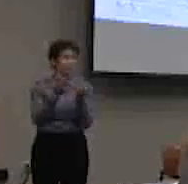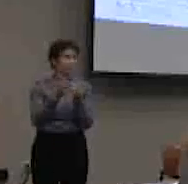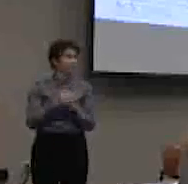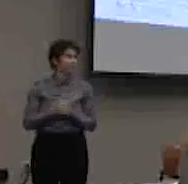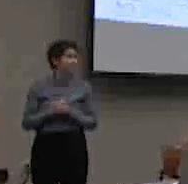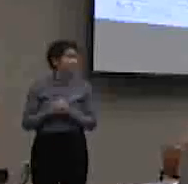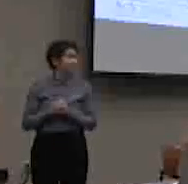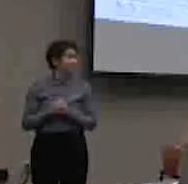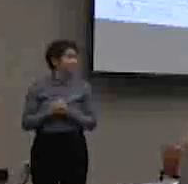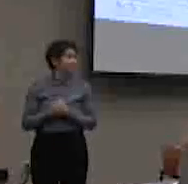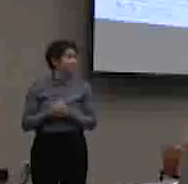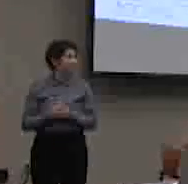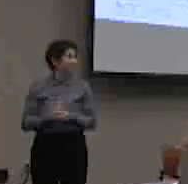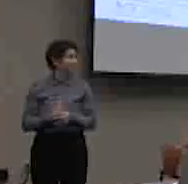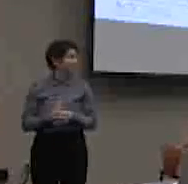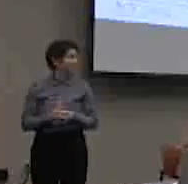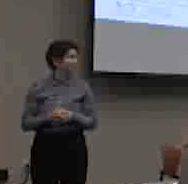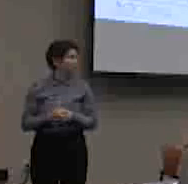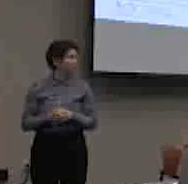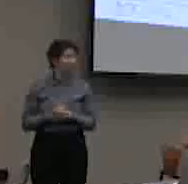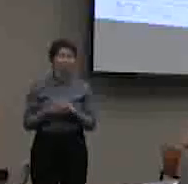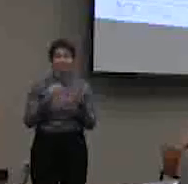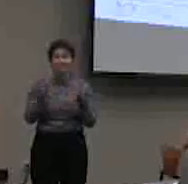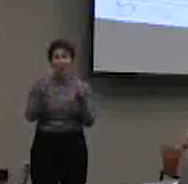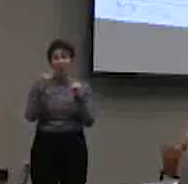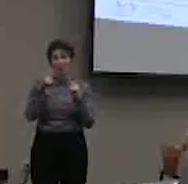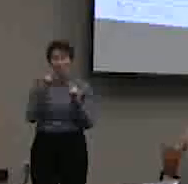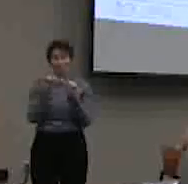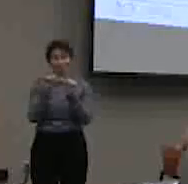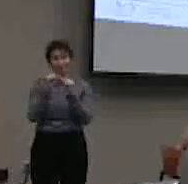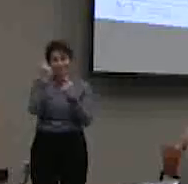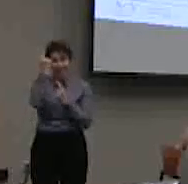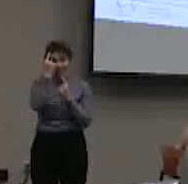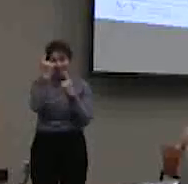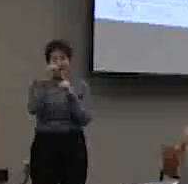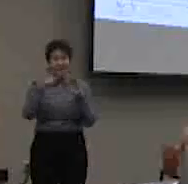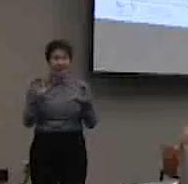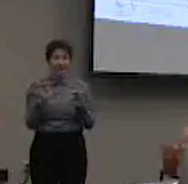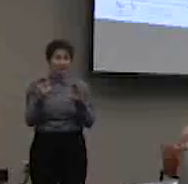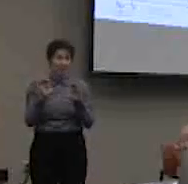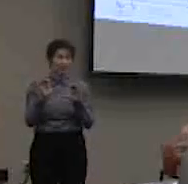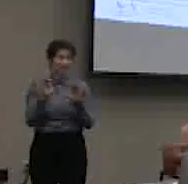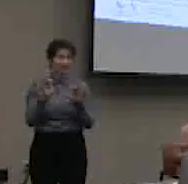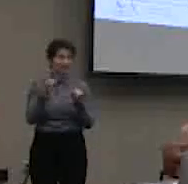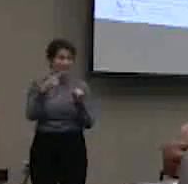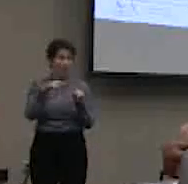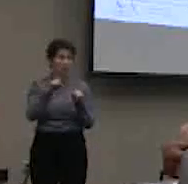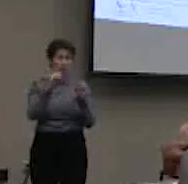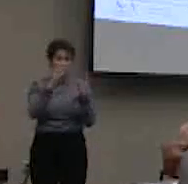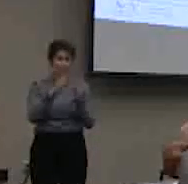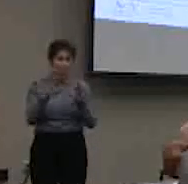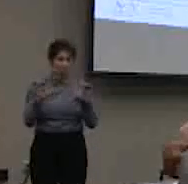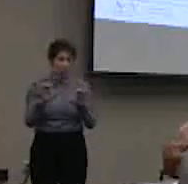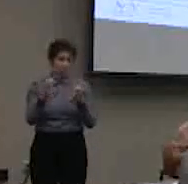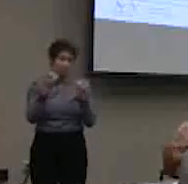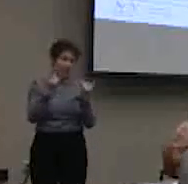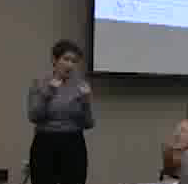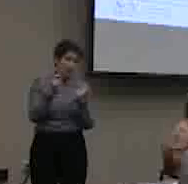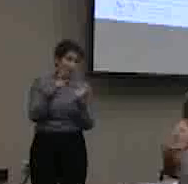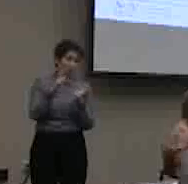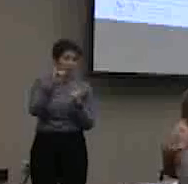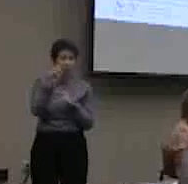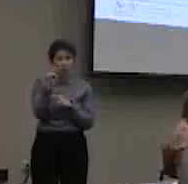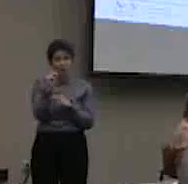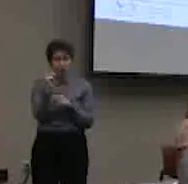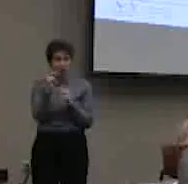Well, we hope that you keep thinking about the actions that you plan to take now or in January when the report